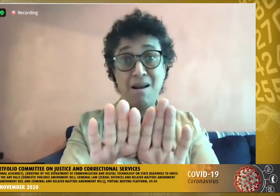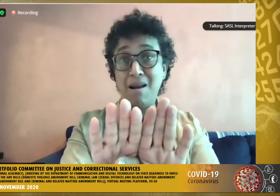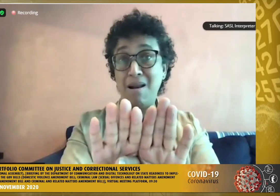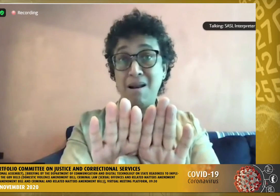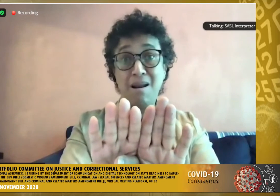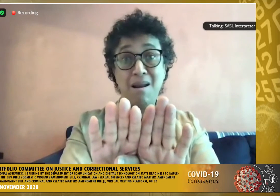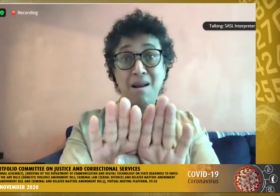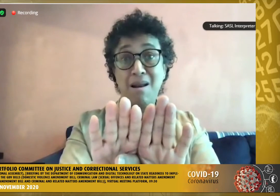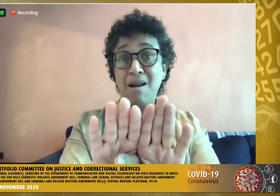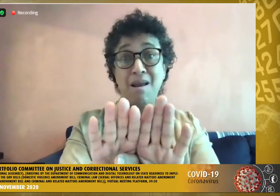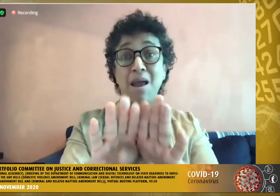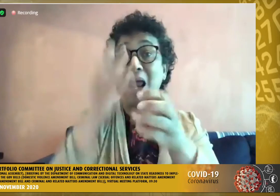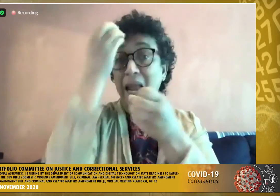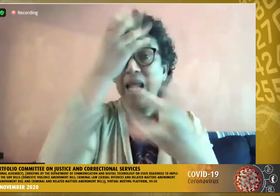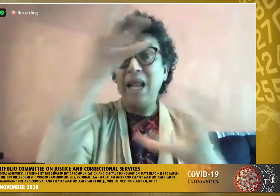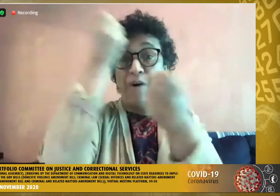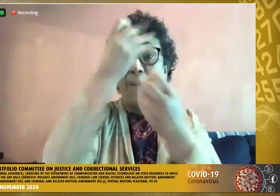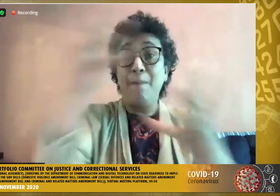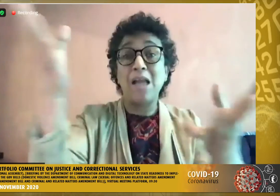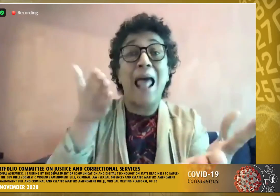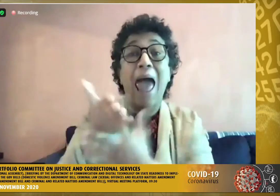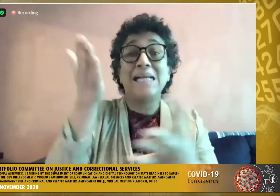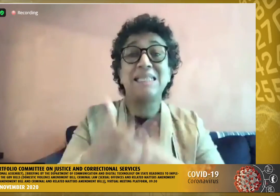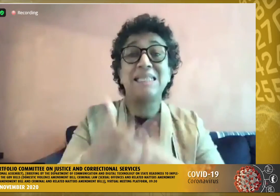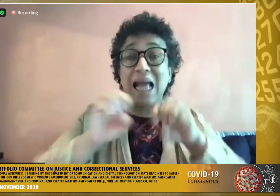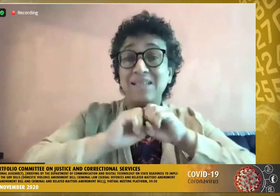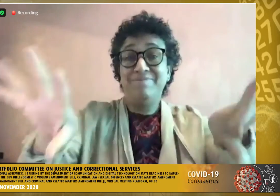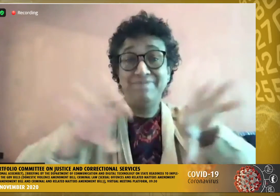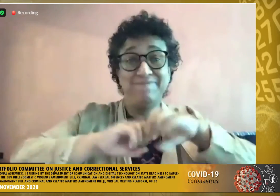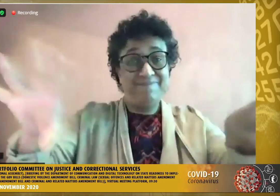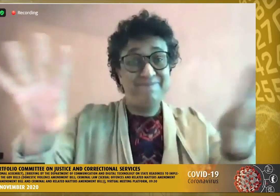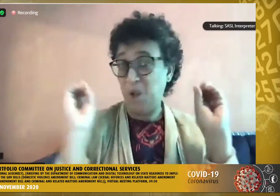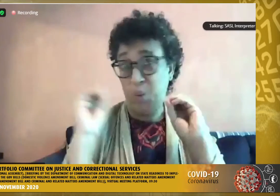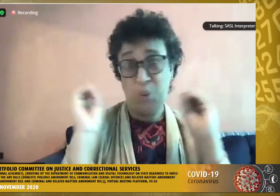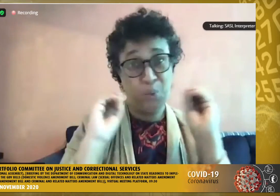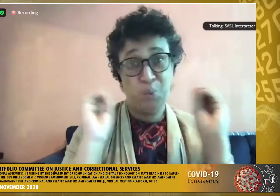accessibility for people with disabilities. And during the lockdown period,